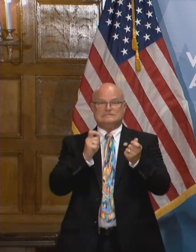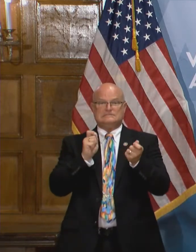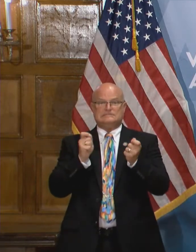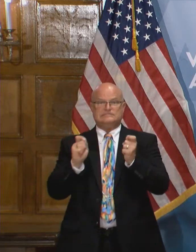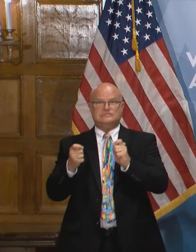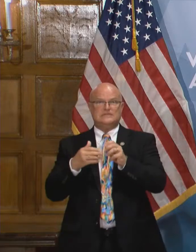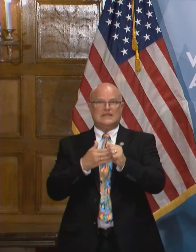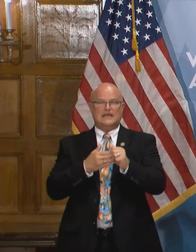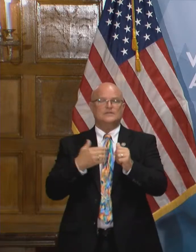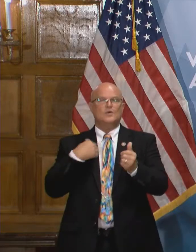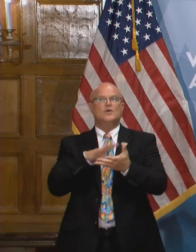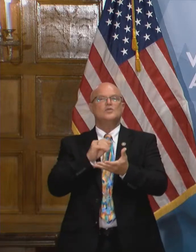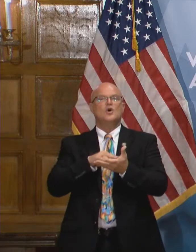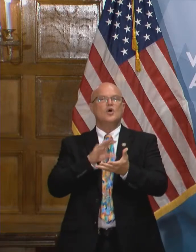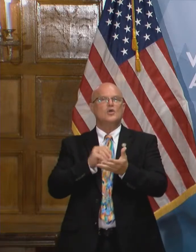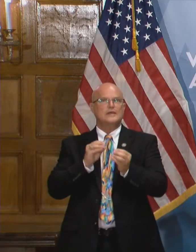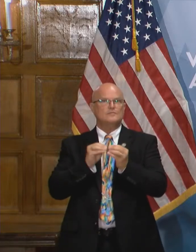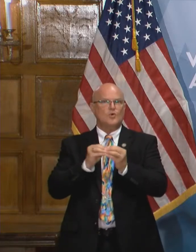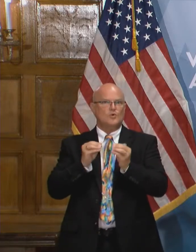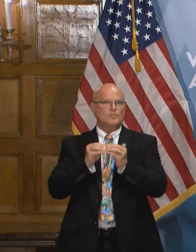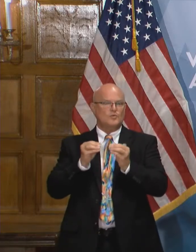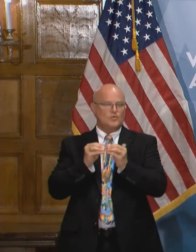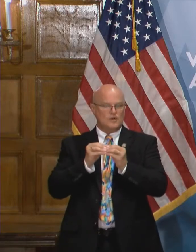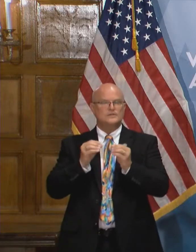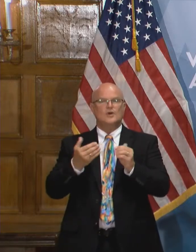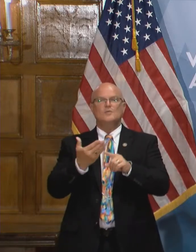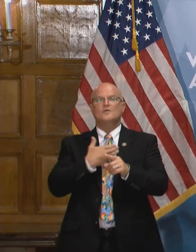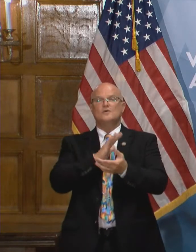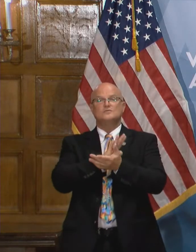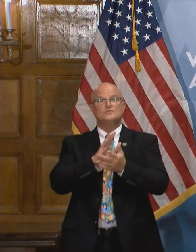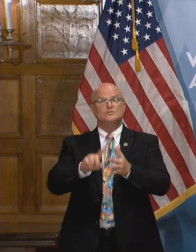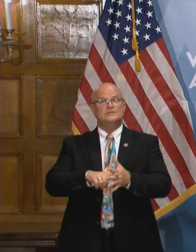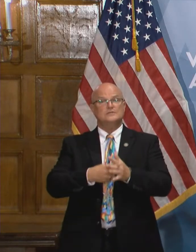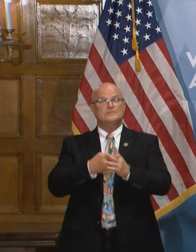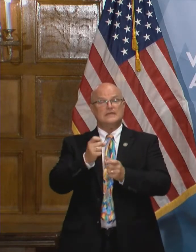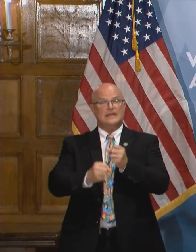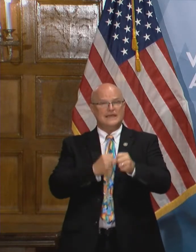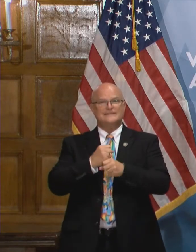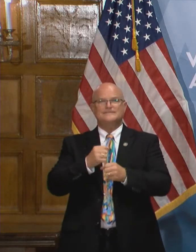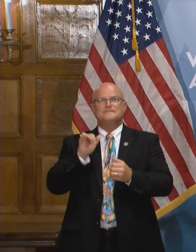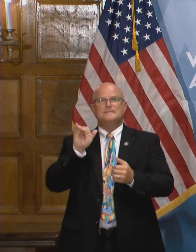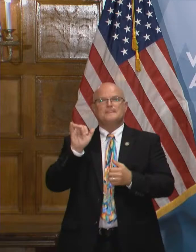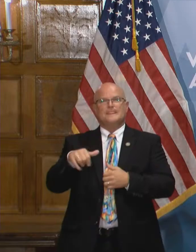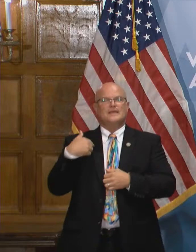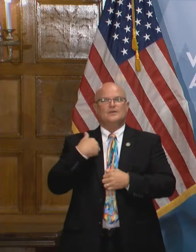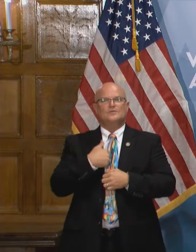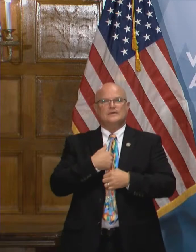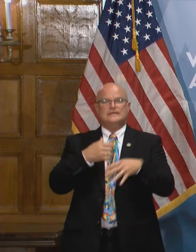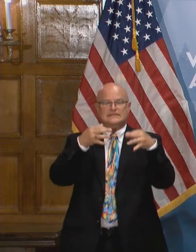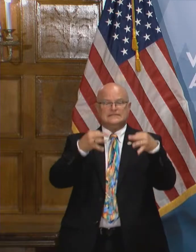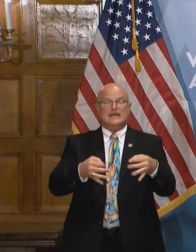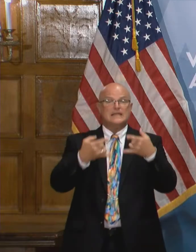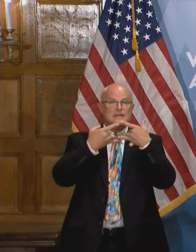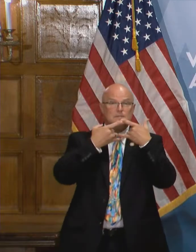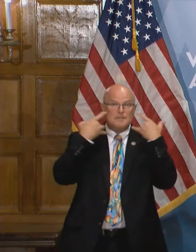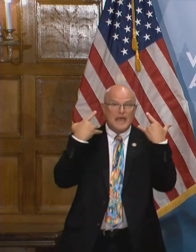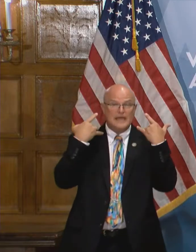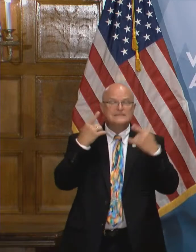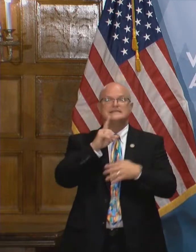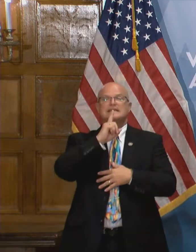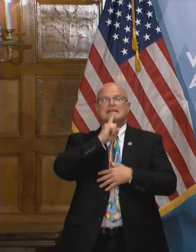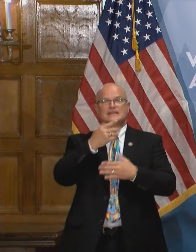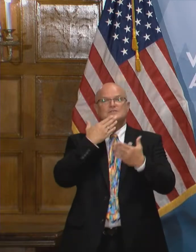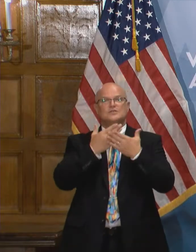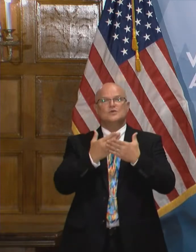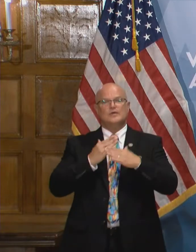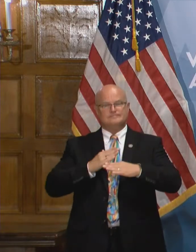in guidance, and we were learning more about the situation. So before the school year began, we landed on masking is a